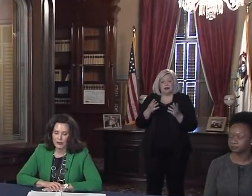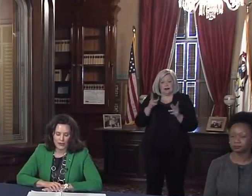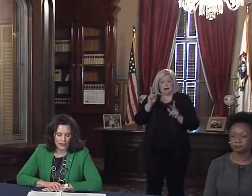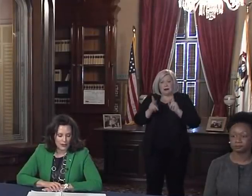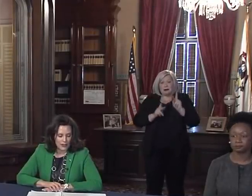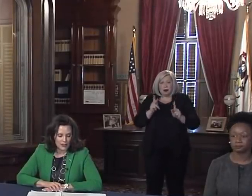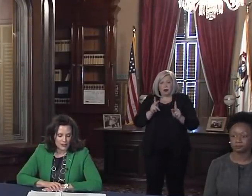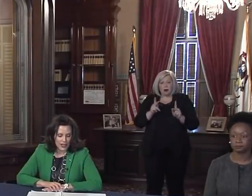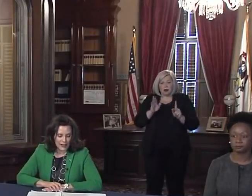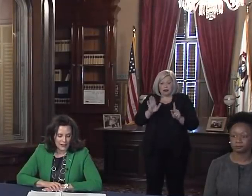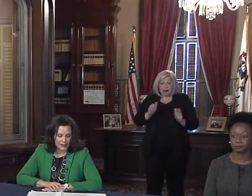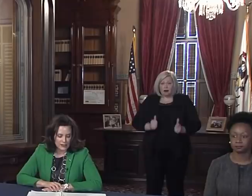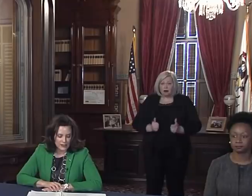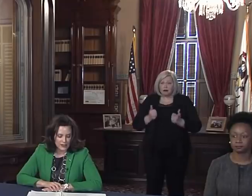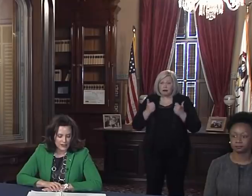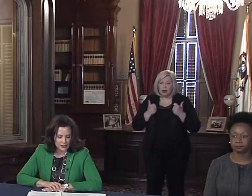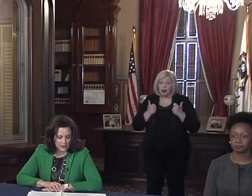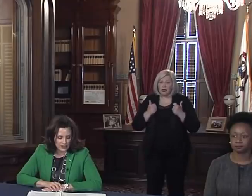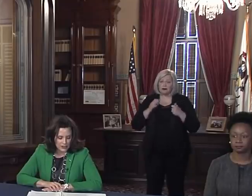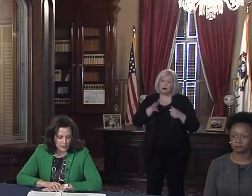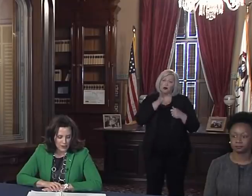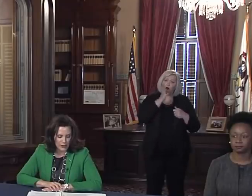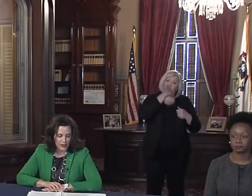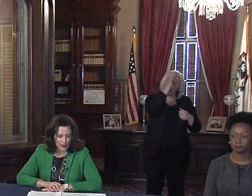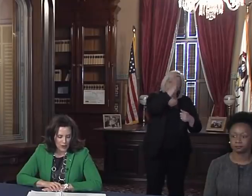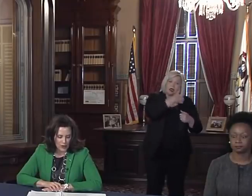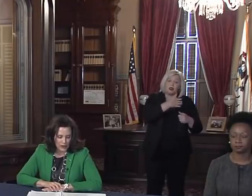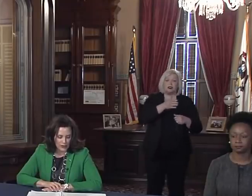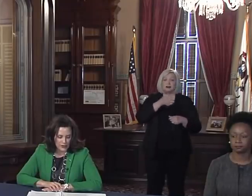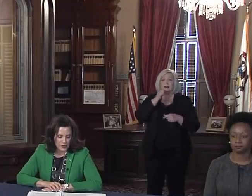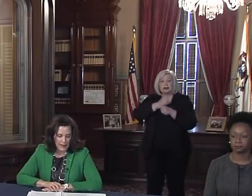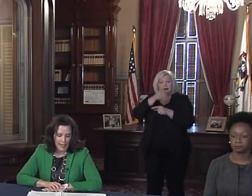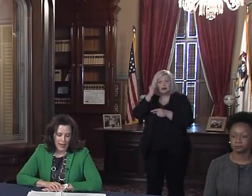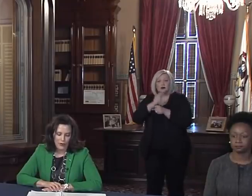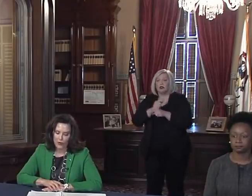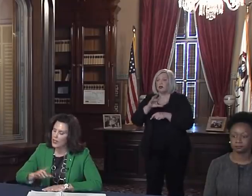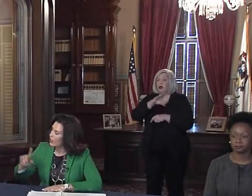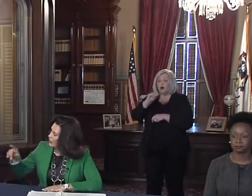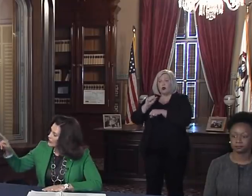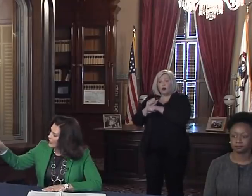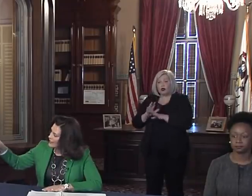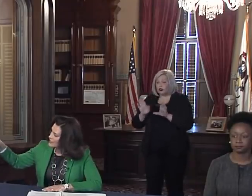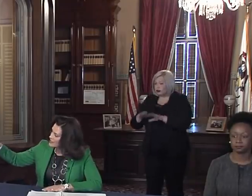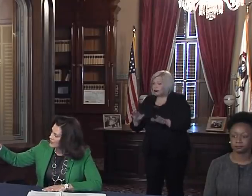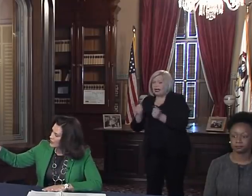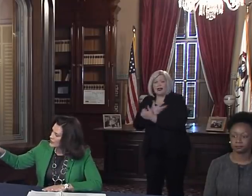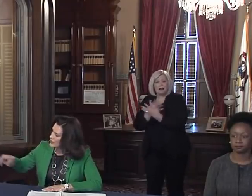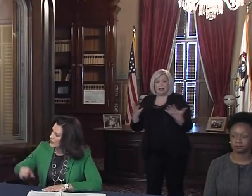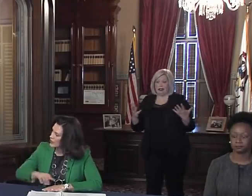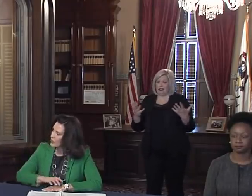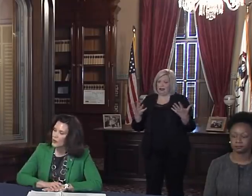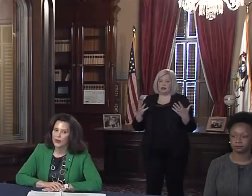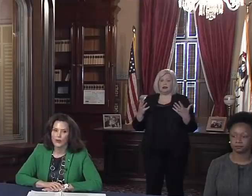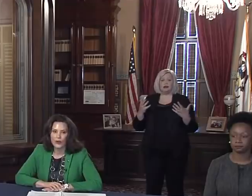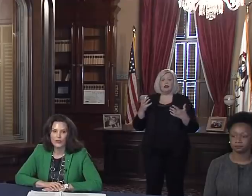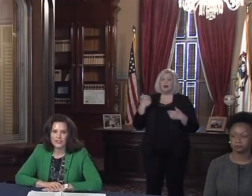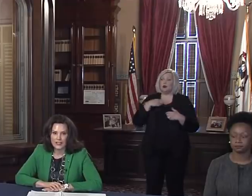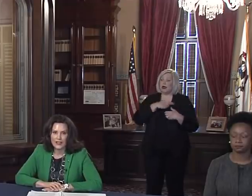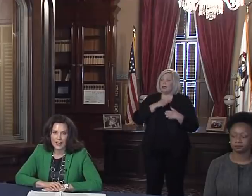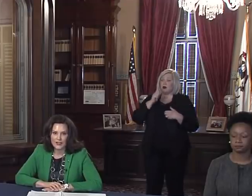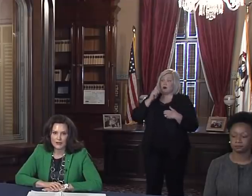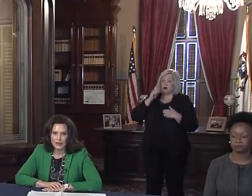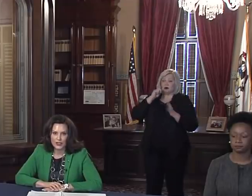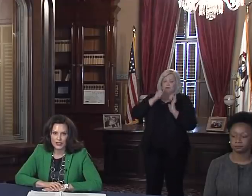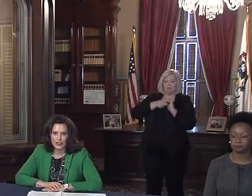your grandmother, your child, your sister, your brother, your coworkers. When we all take this seriously, we will